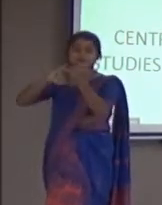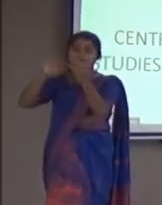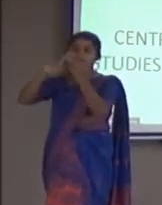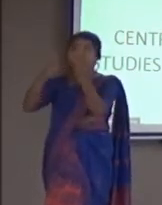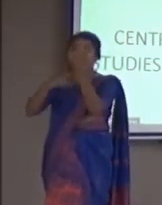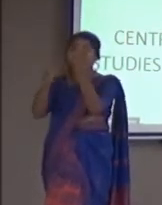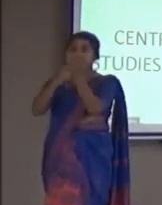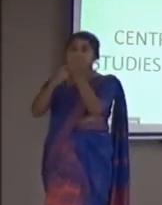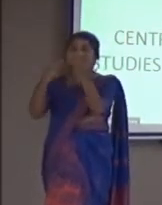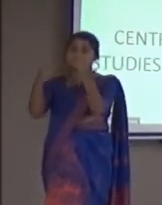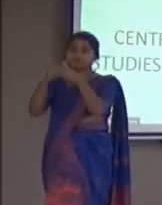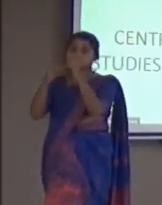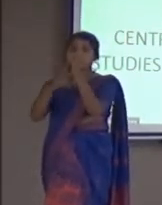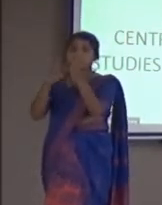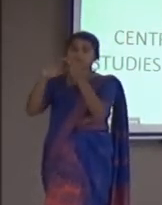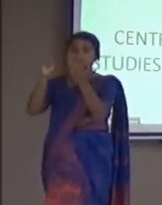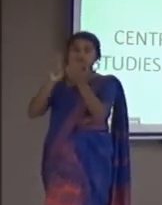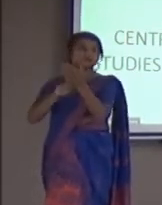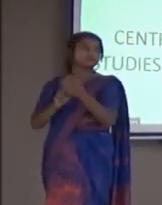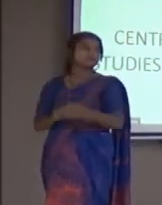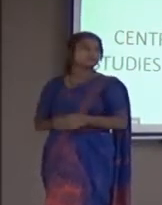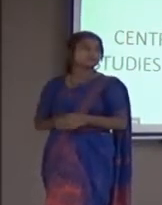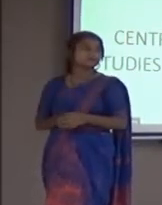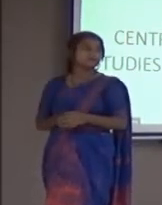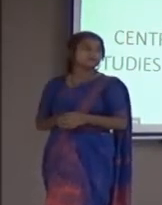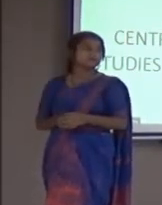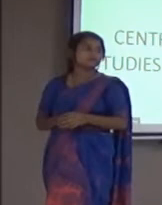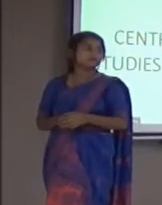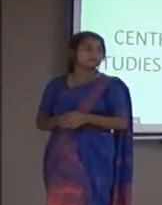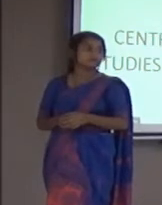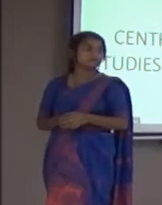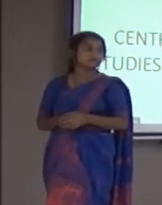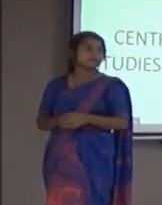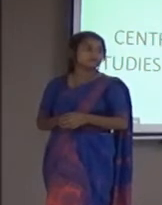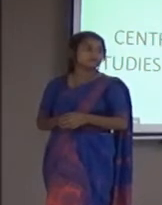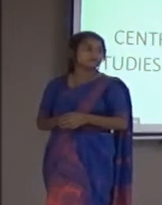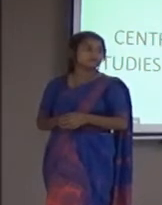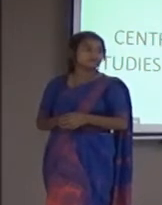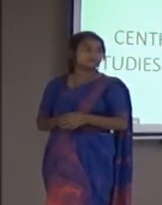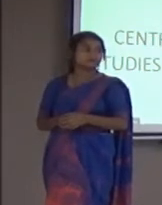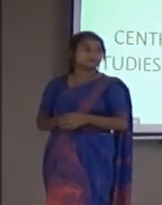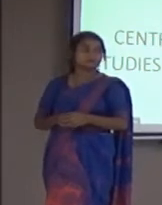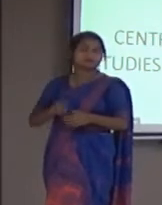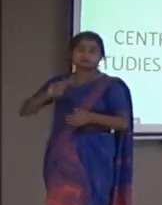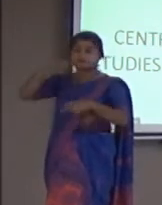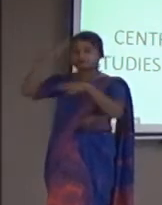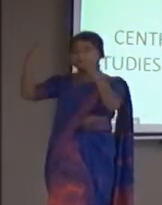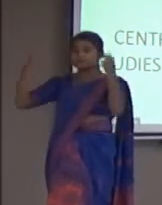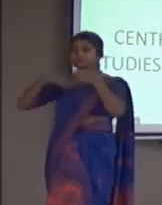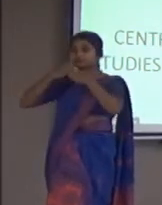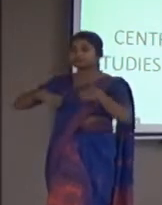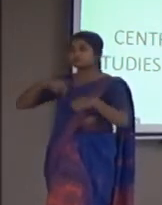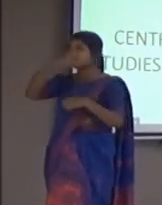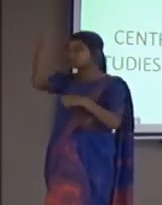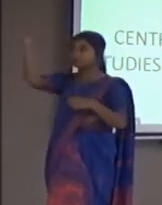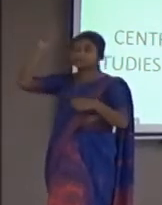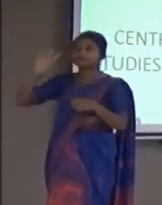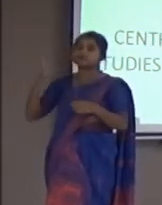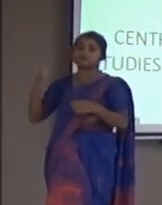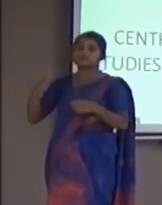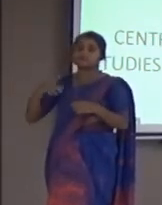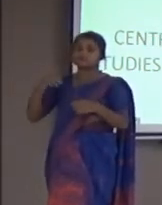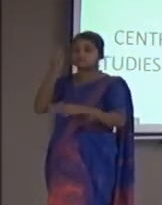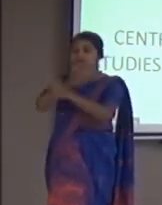is unfortunate. Here we have our laws, our system, but without giving any considerations to persons with disability